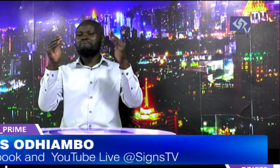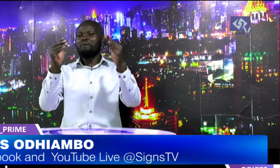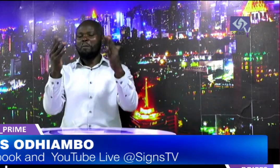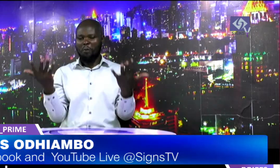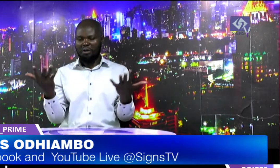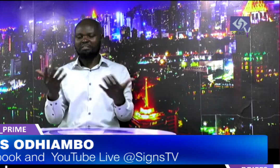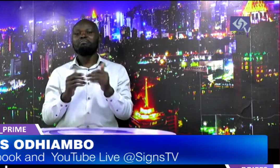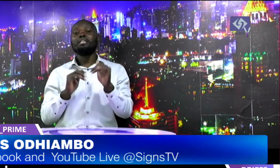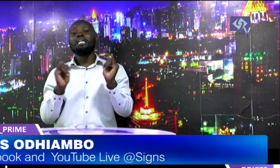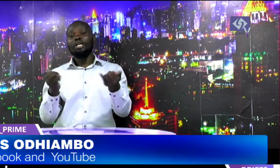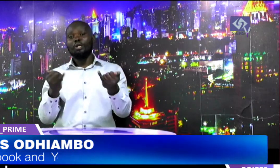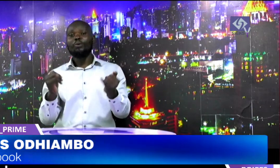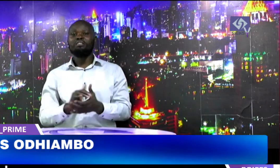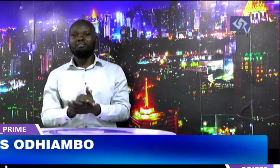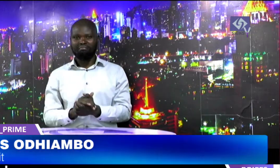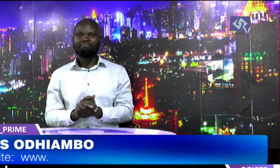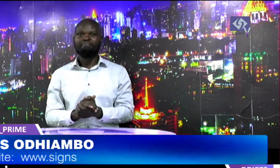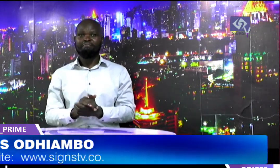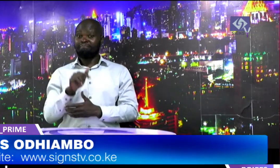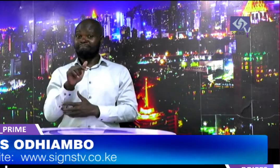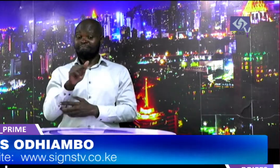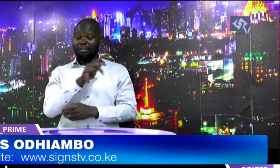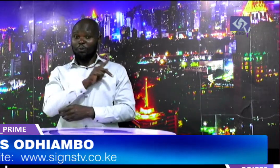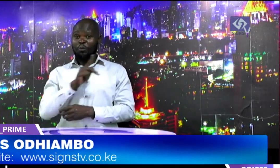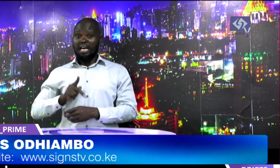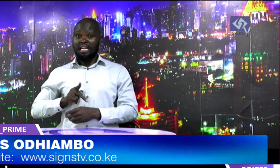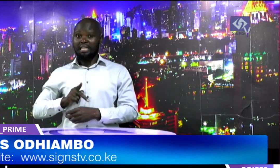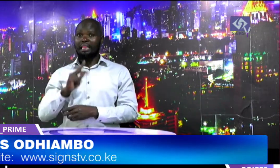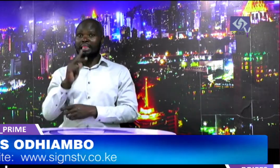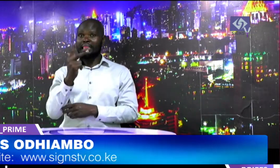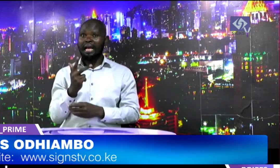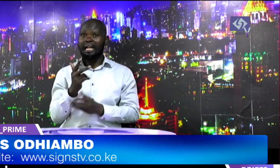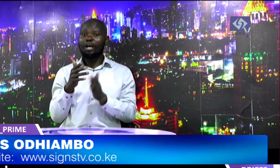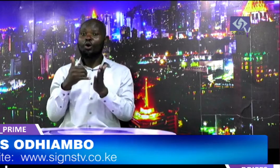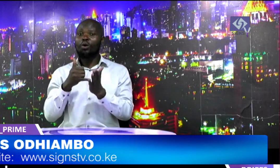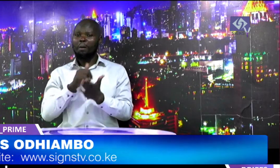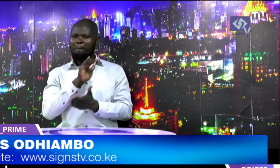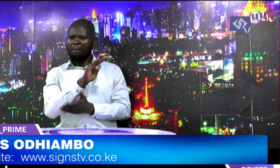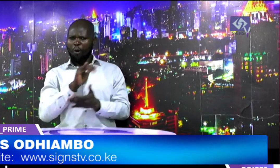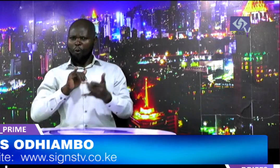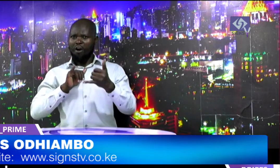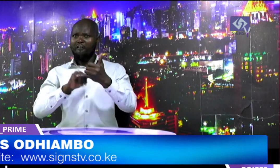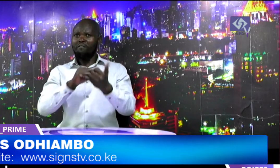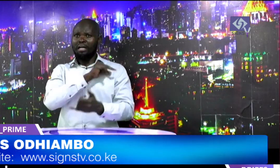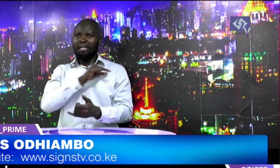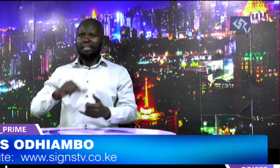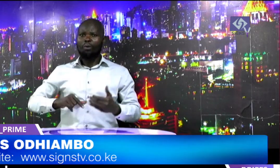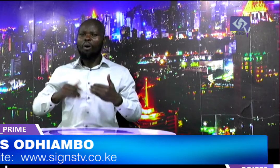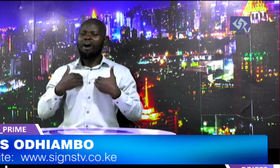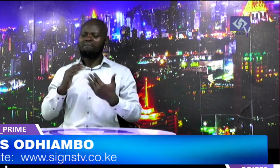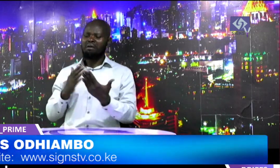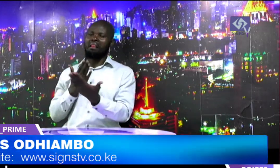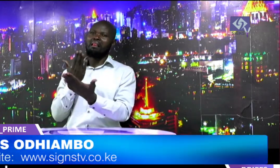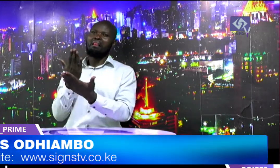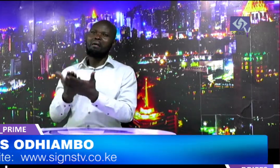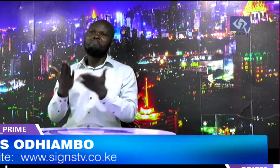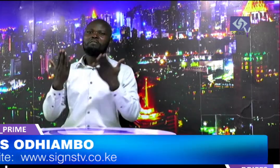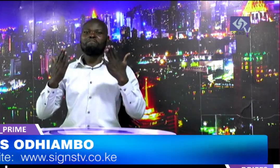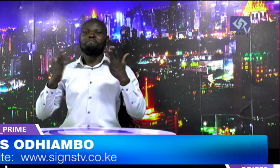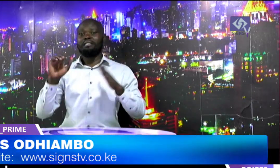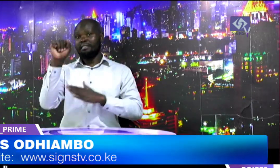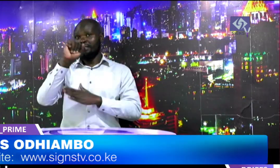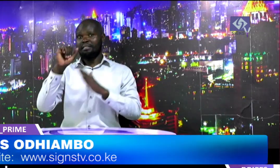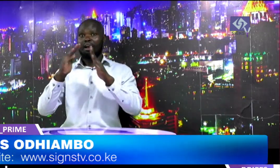name. My interpreter doing the voicing is Anne Wairimu. Let us focus on our news item. King Charles III and his wife